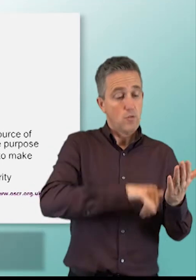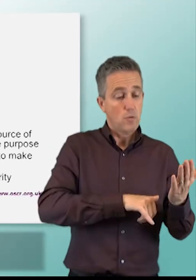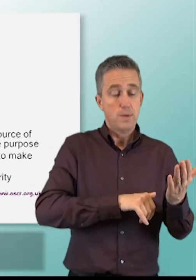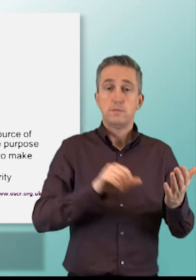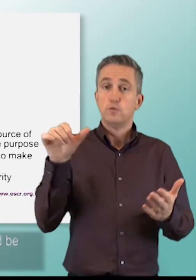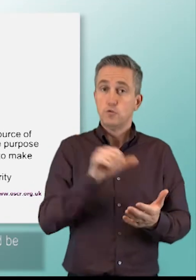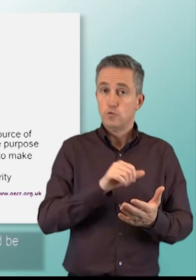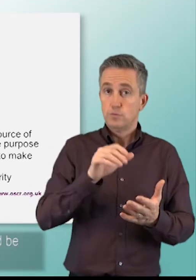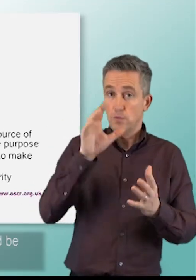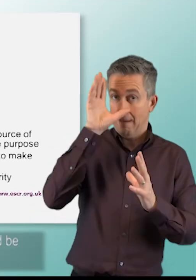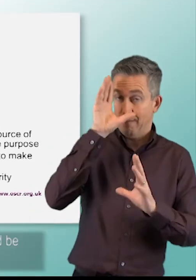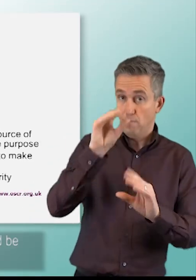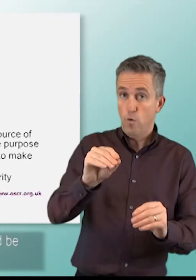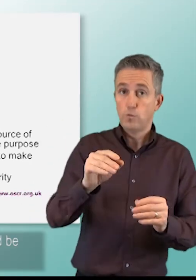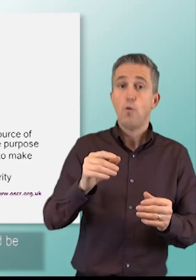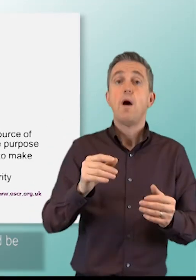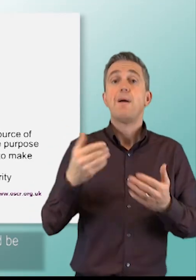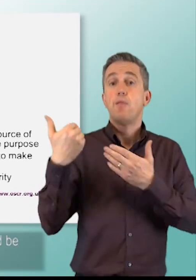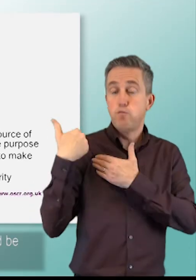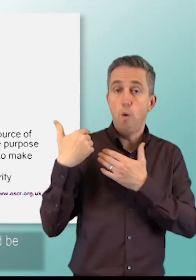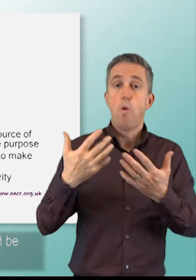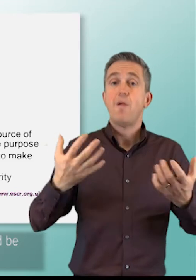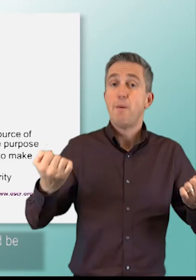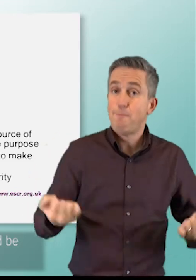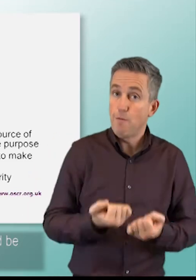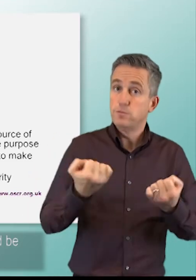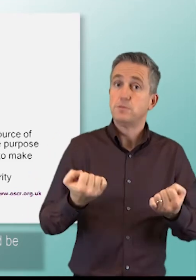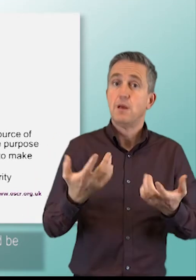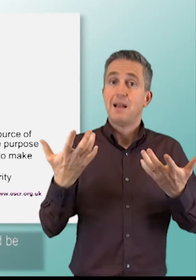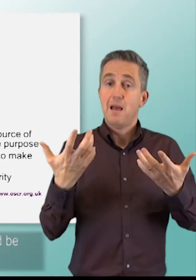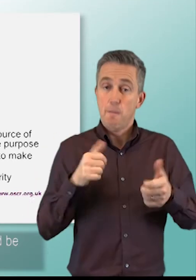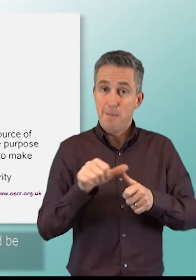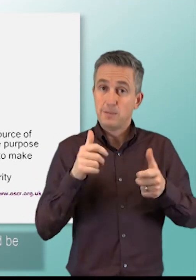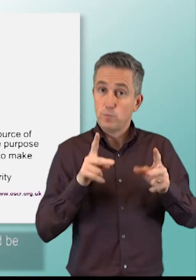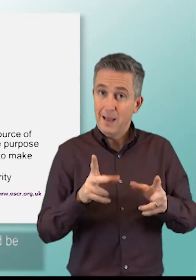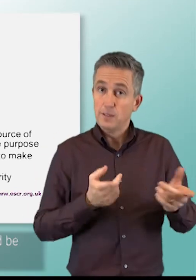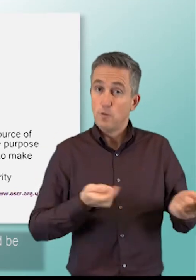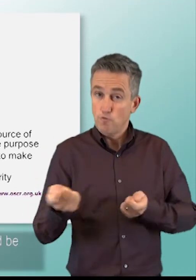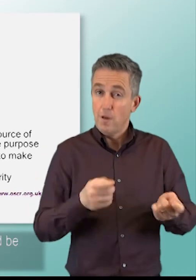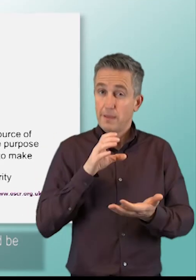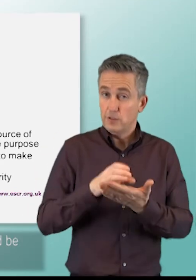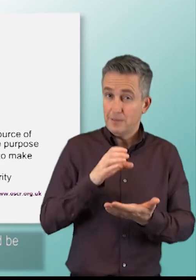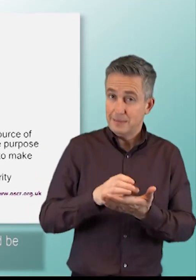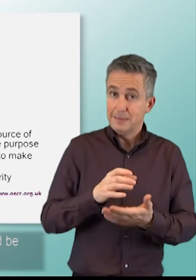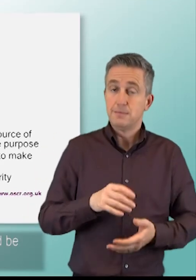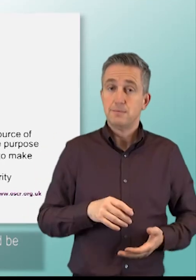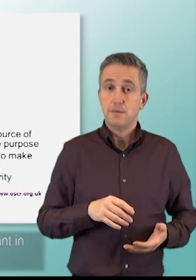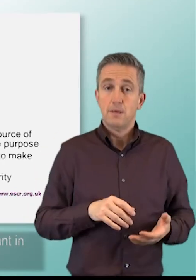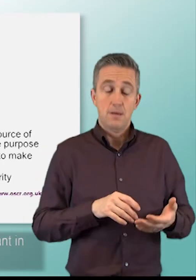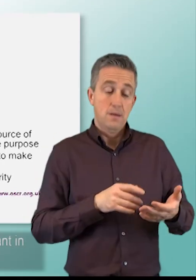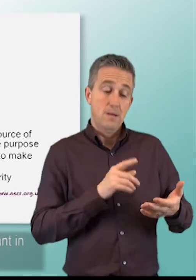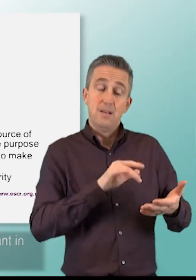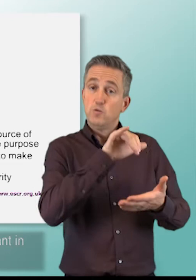of the charity, the powers of charity trustees, and how they should be governing the charity. But it's pretty fair to say